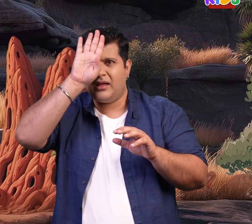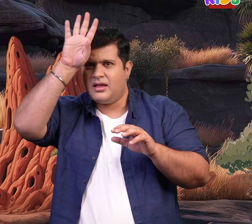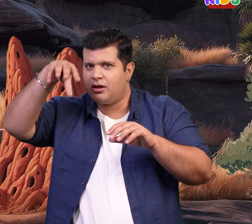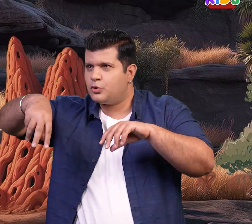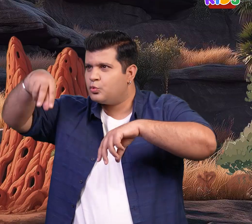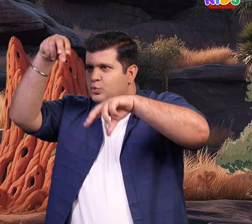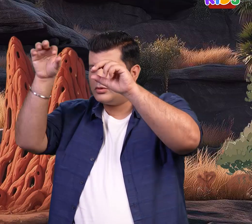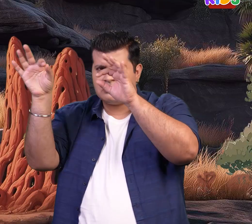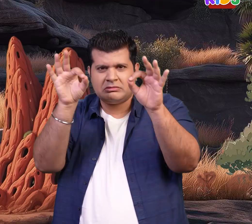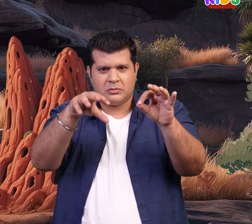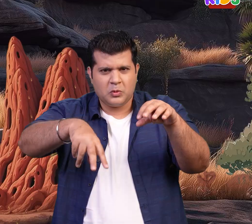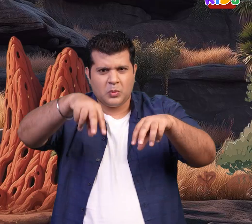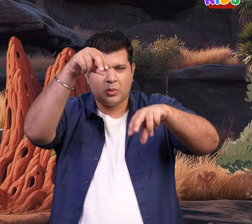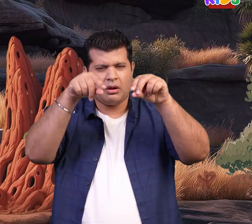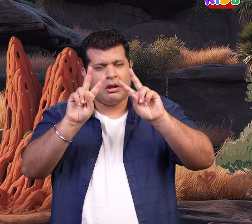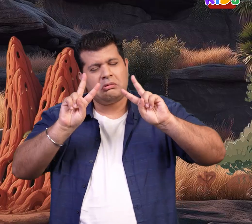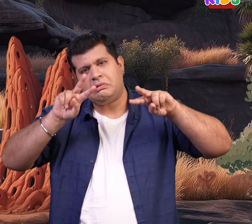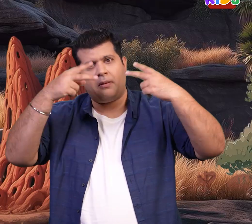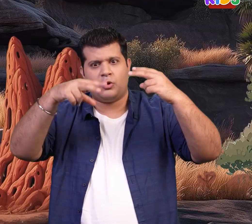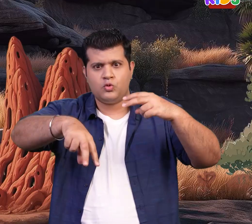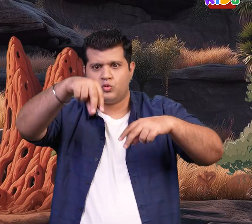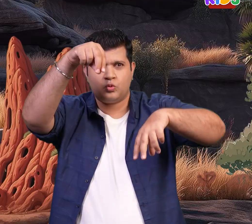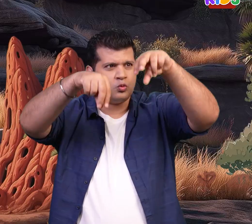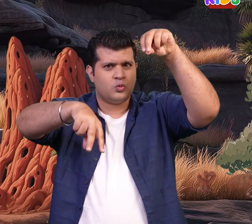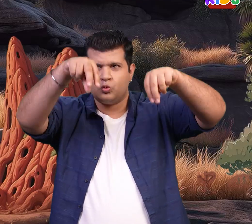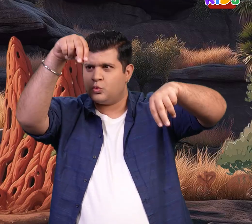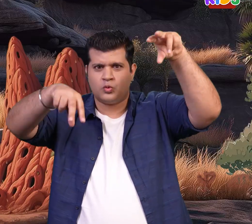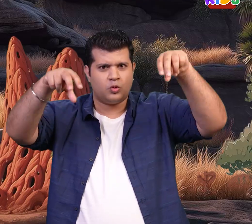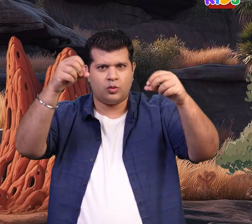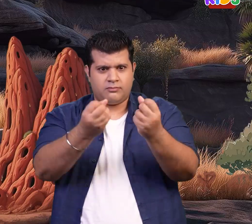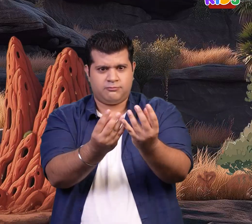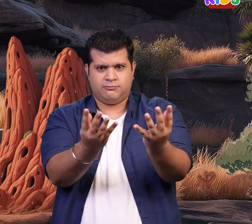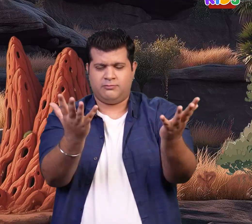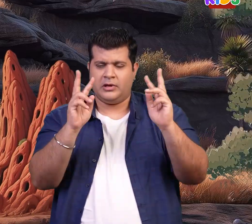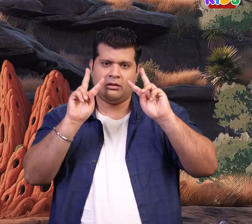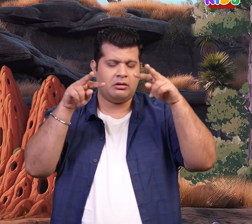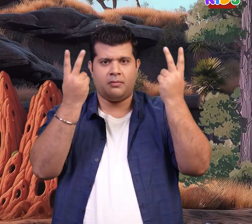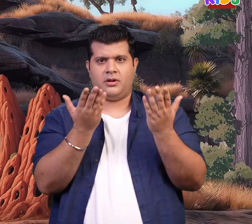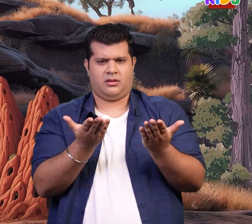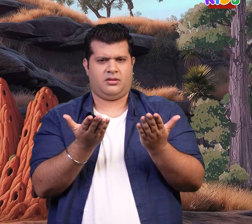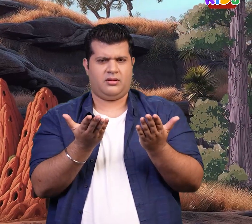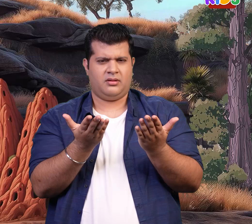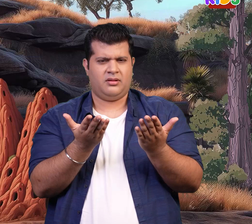Diya looks at it again. This castle has so many towers, she thinks.